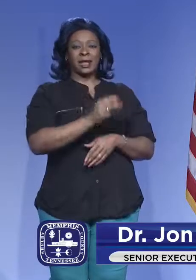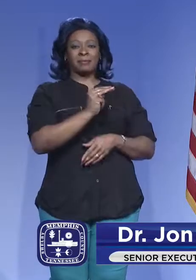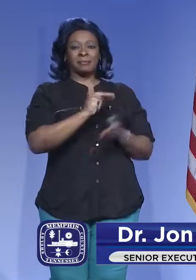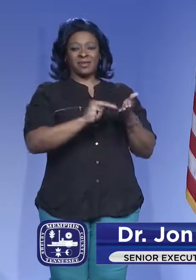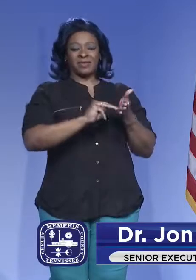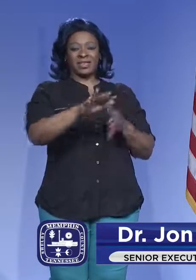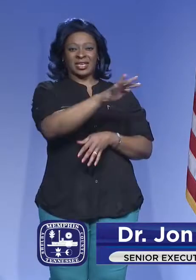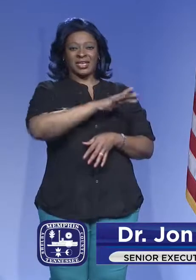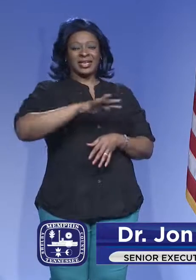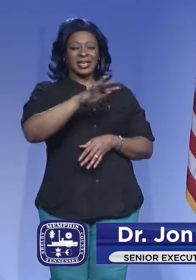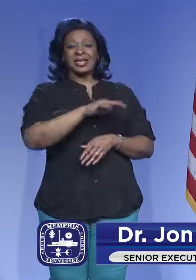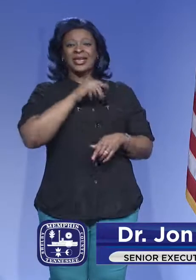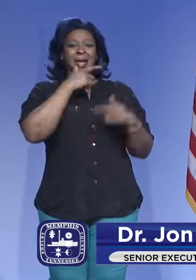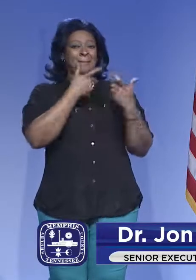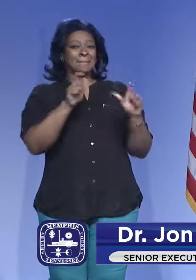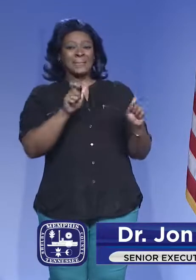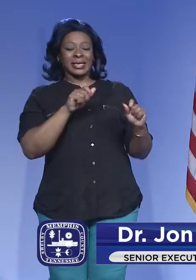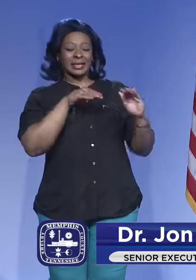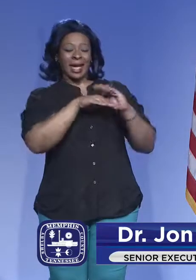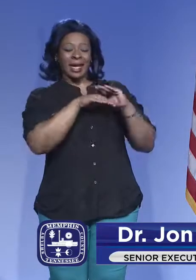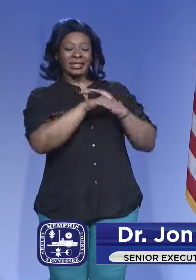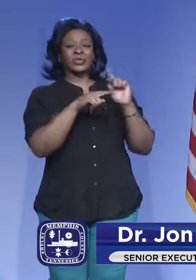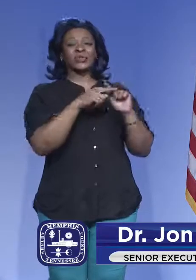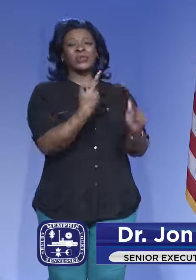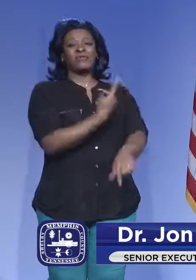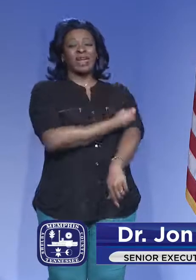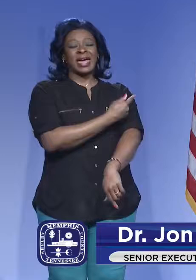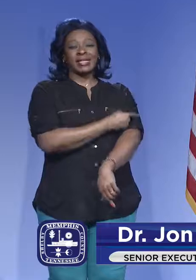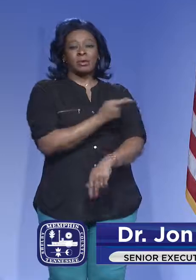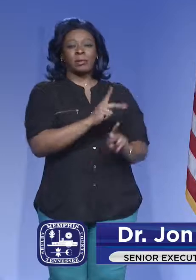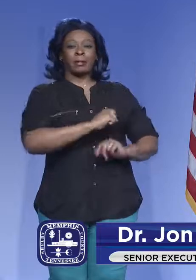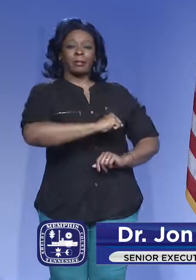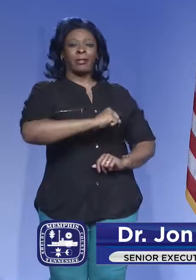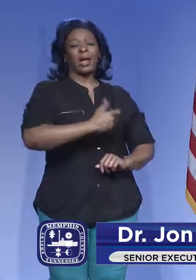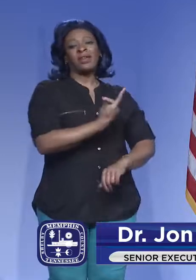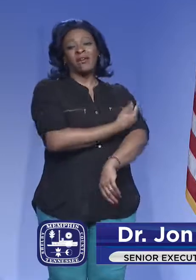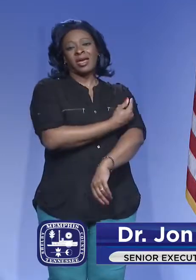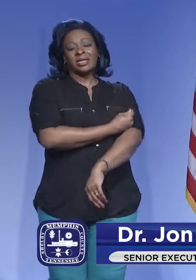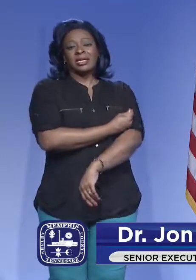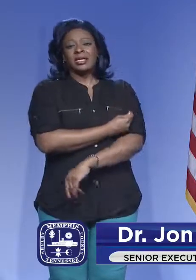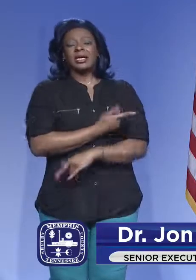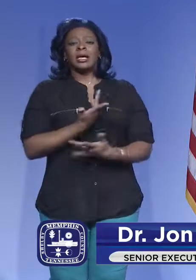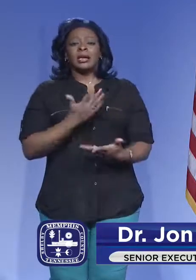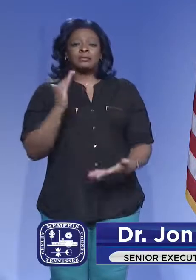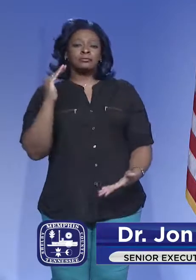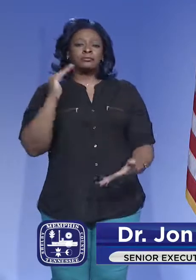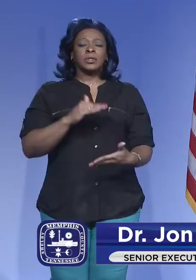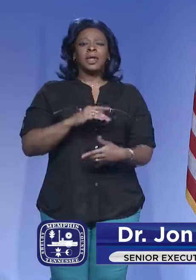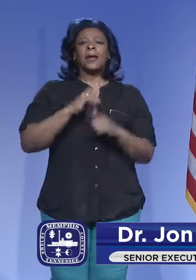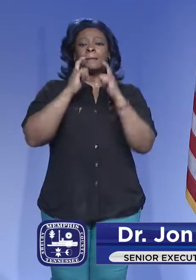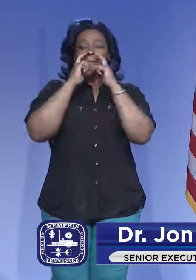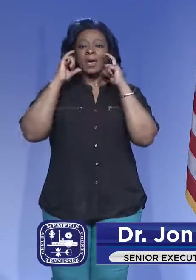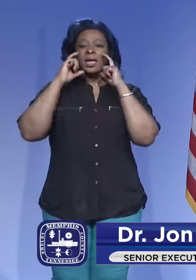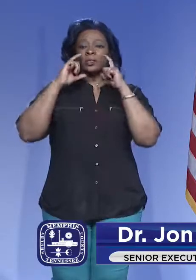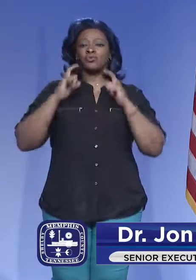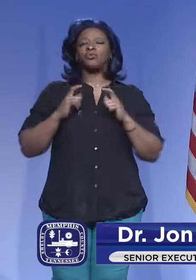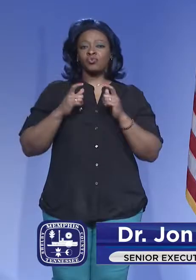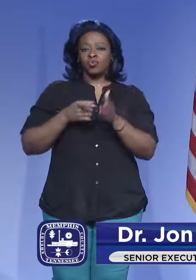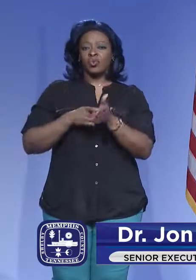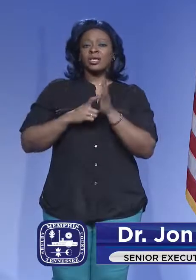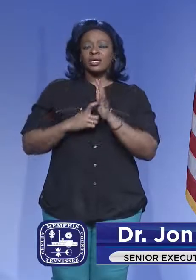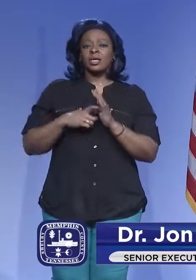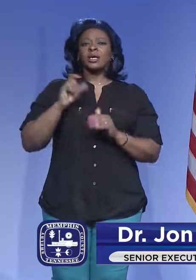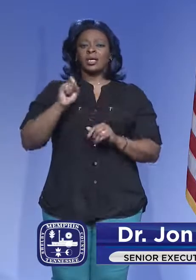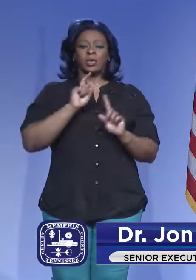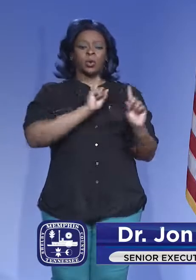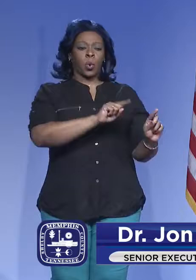the areas where we haven't had the greatest vaccine penetration. So particularly with loosening up of the mask regulations now, we need to be in